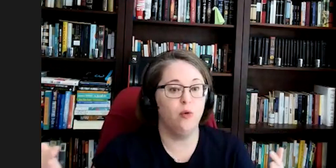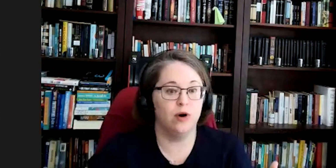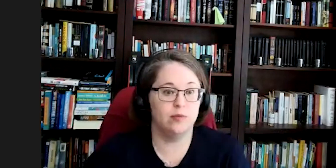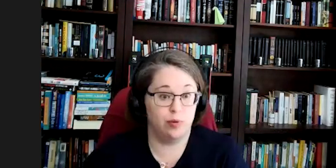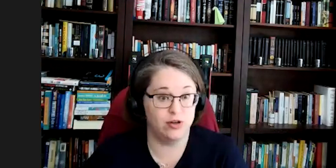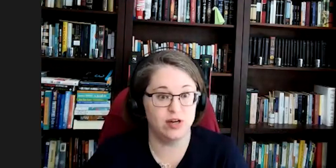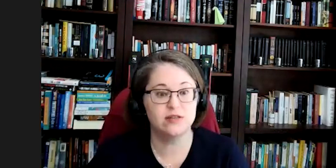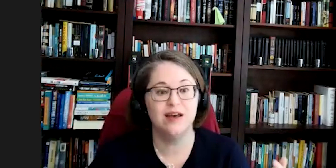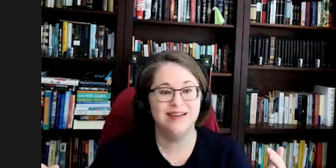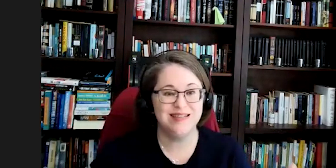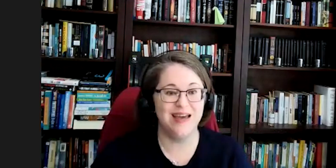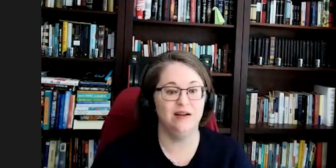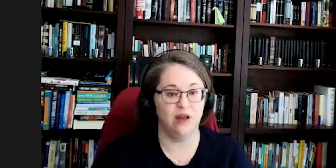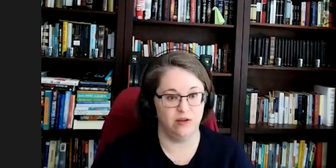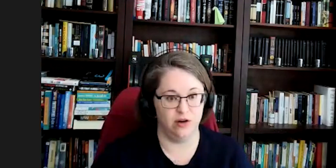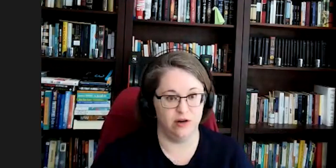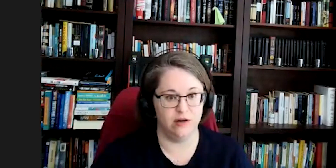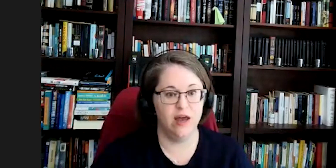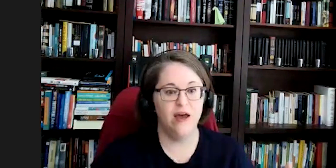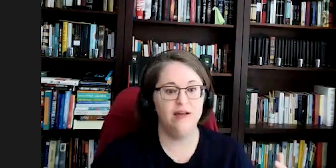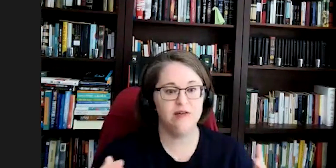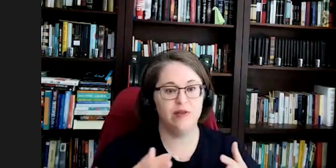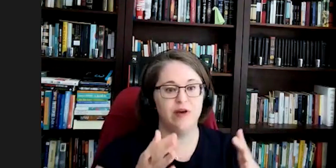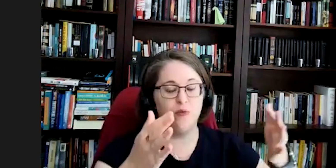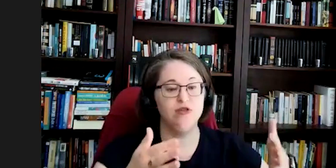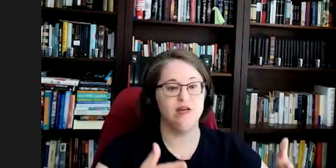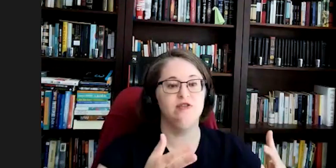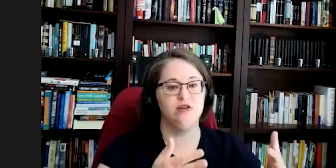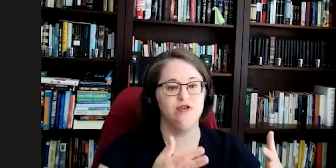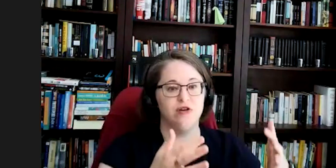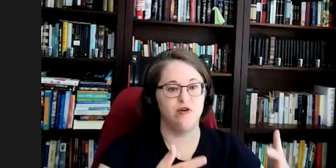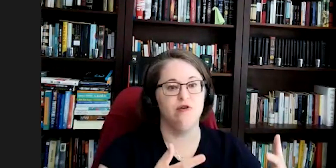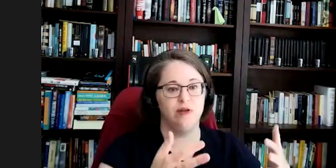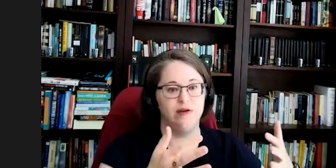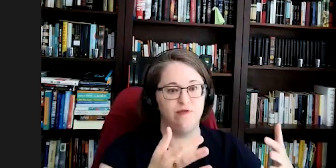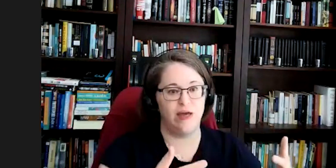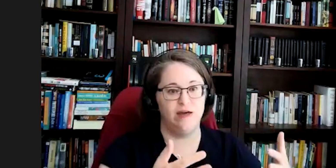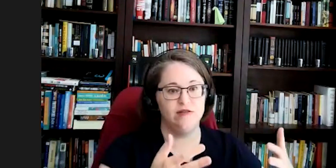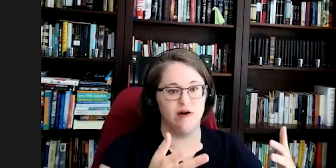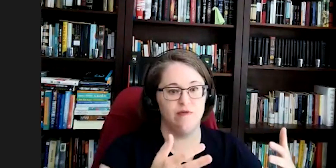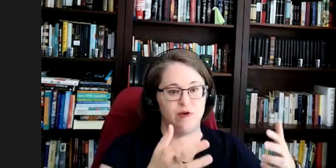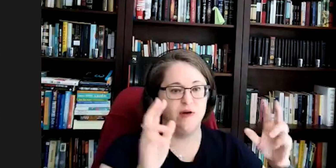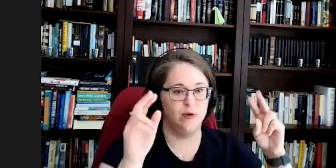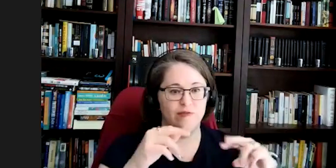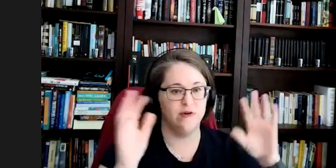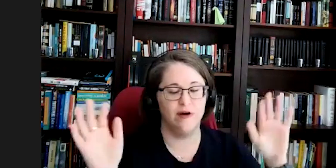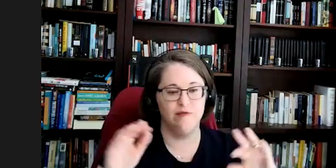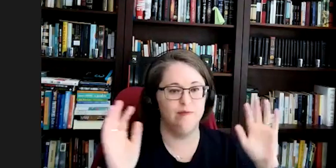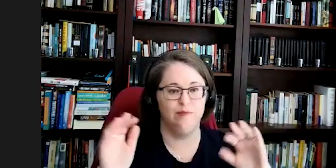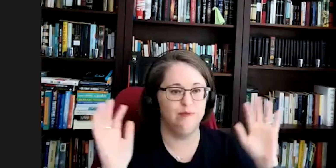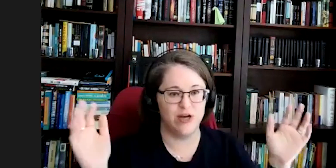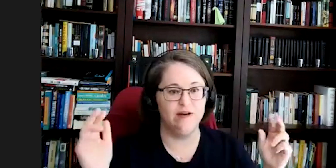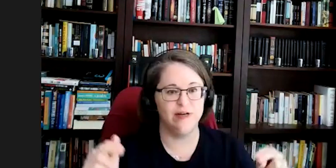research or projects take a lot longer. And so I think we're in such an early phase of